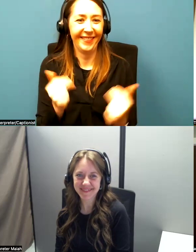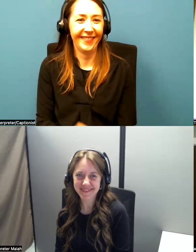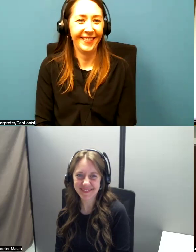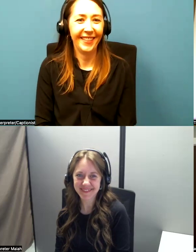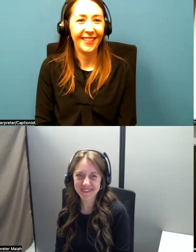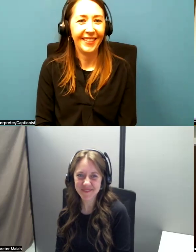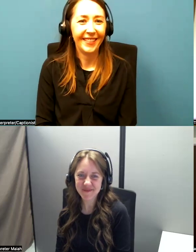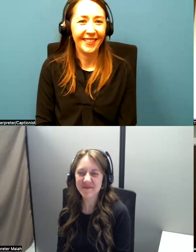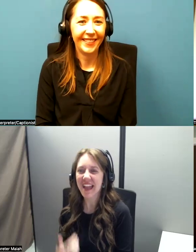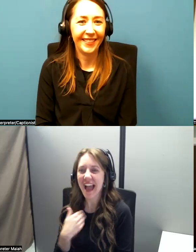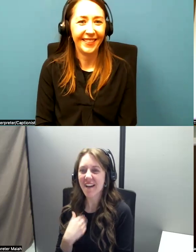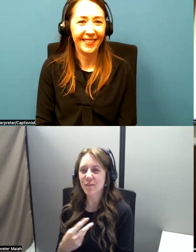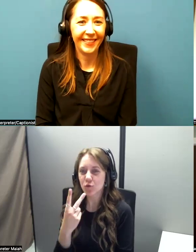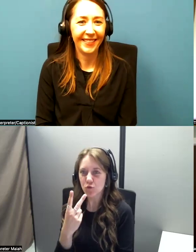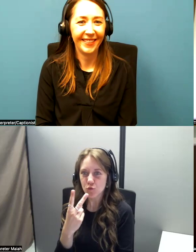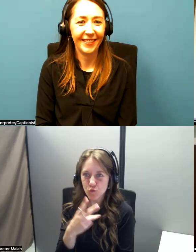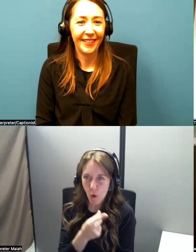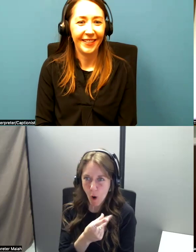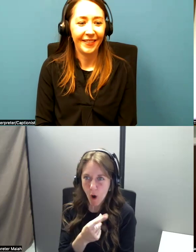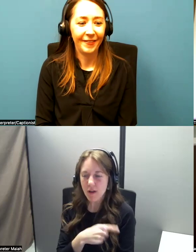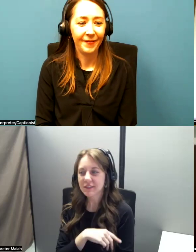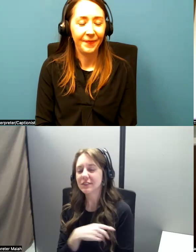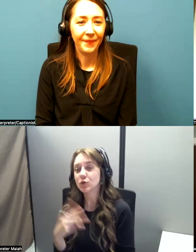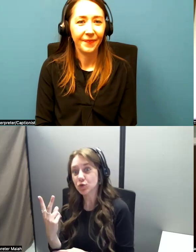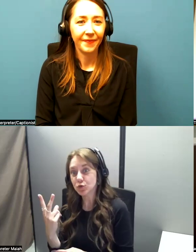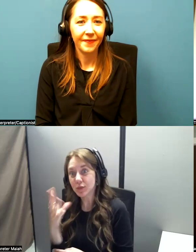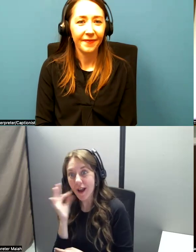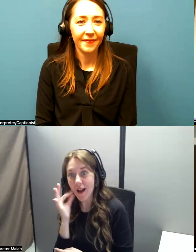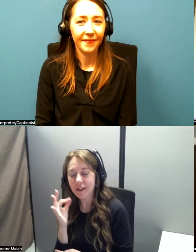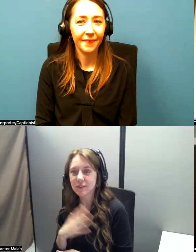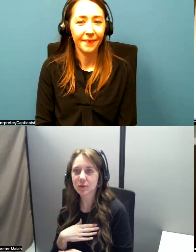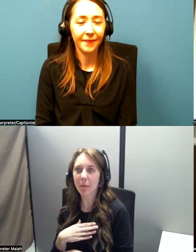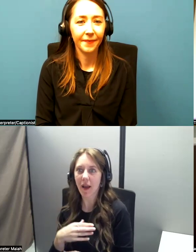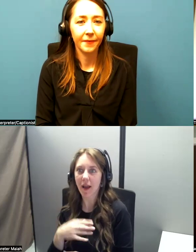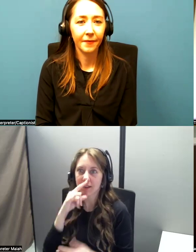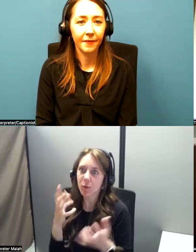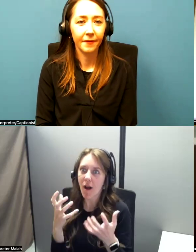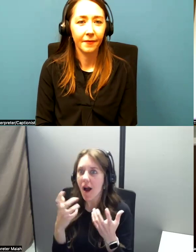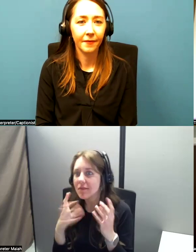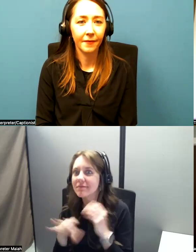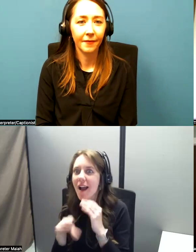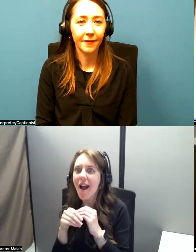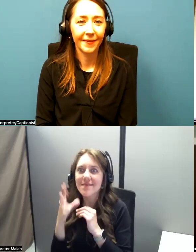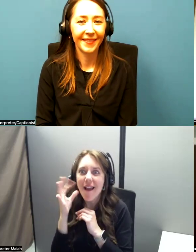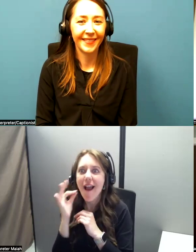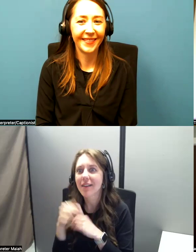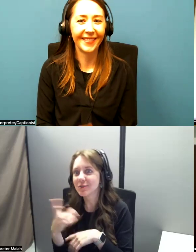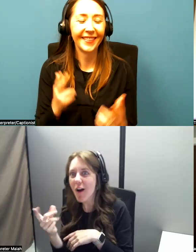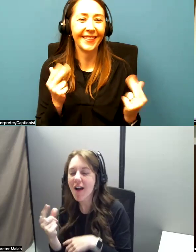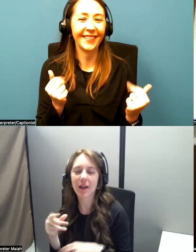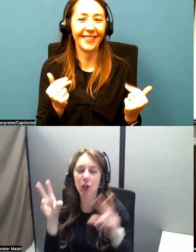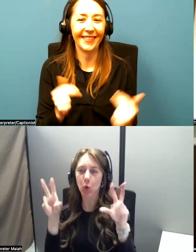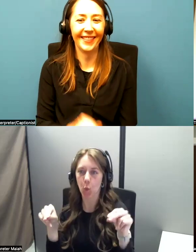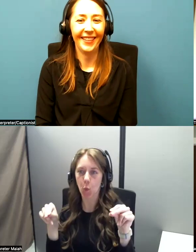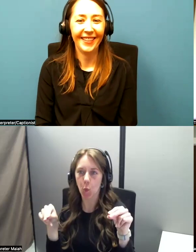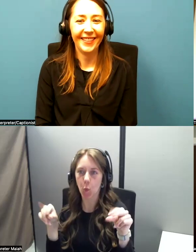I have two dogs and two cats. And my kids are like, can we get another cat? Or can we get a puppy? I'm like, nope, nope. I love you, but we're gonna